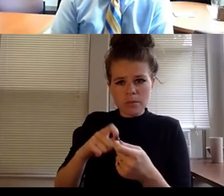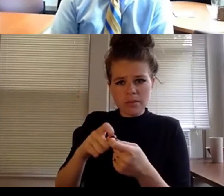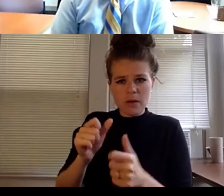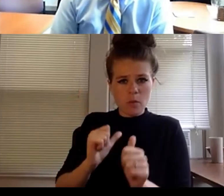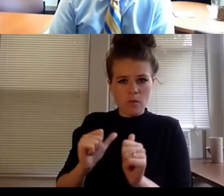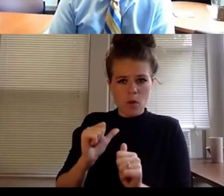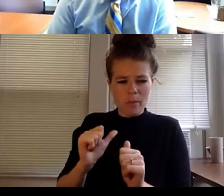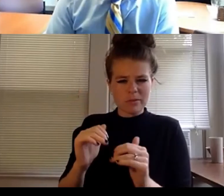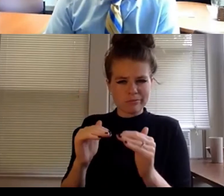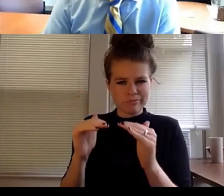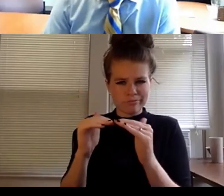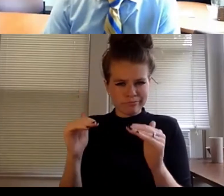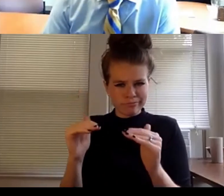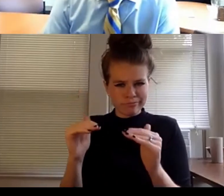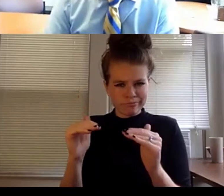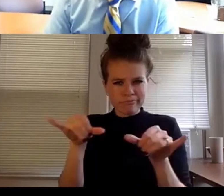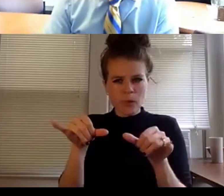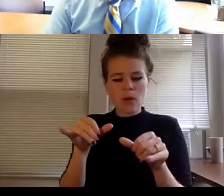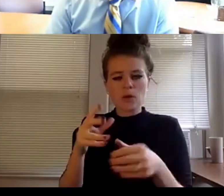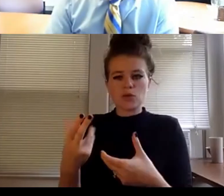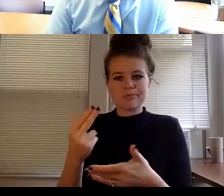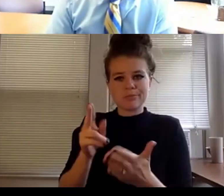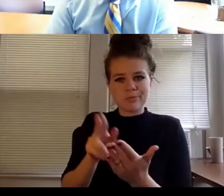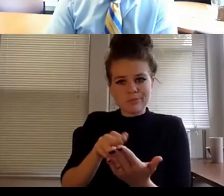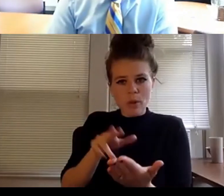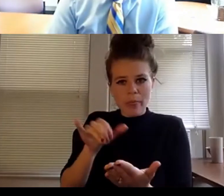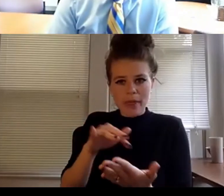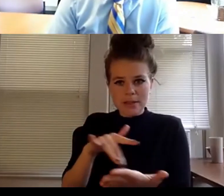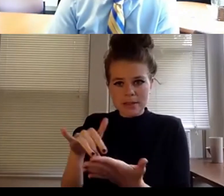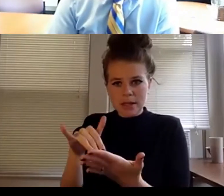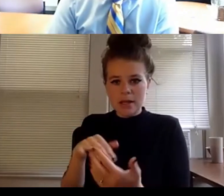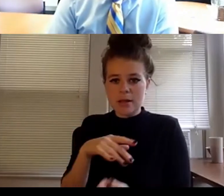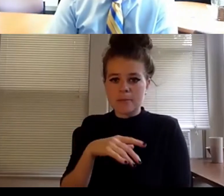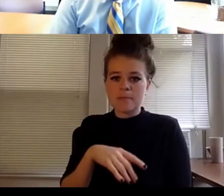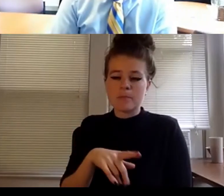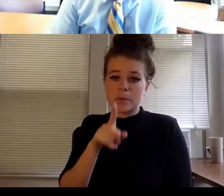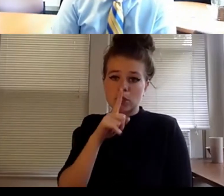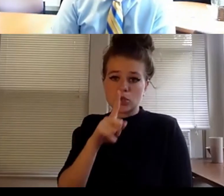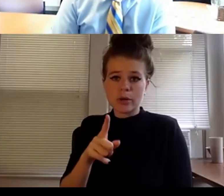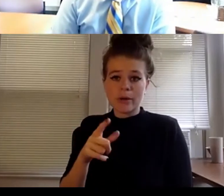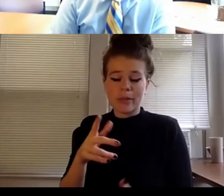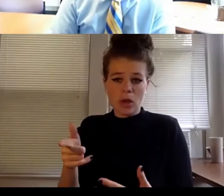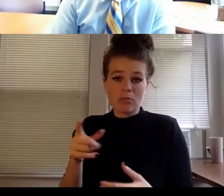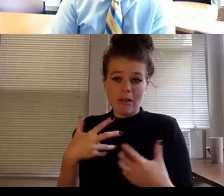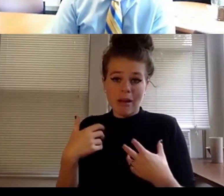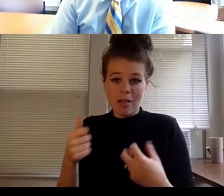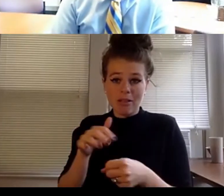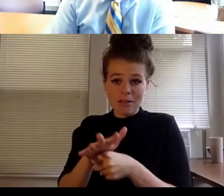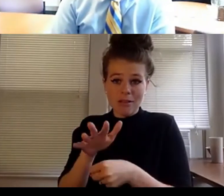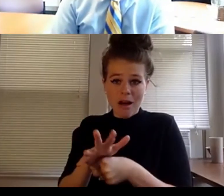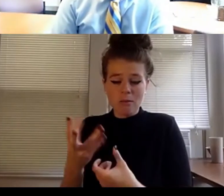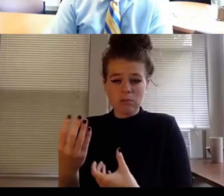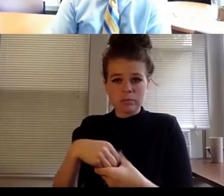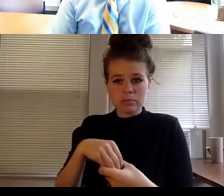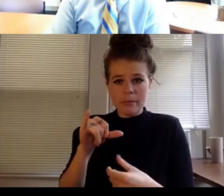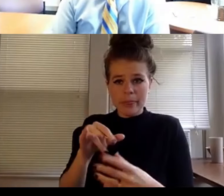to enroll on a study, to make sure that they might be fit enough to enroll on a study.